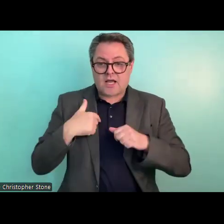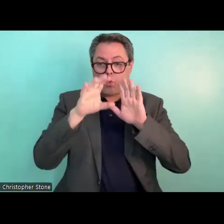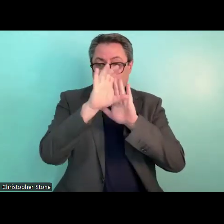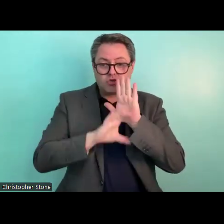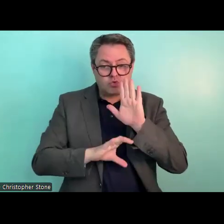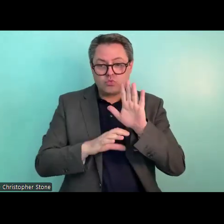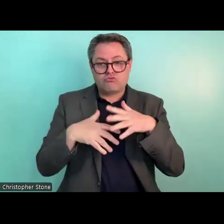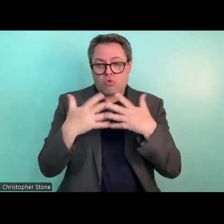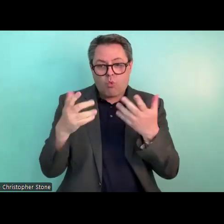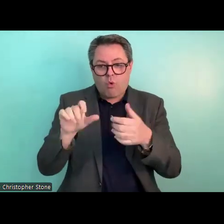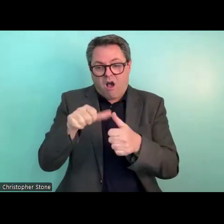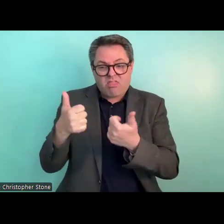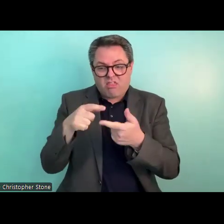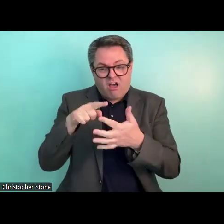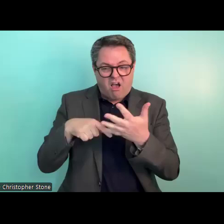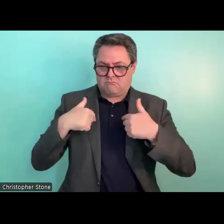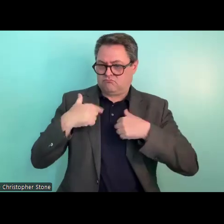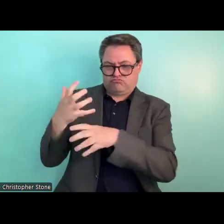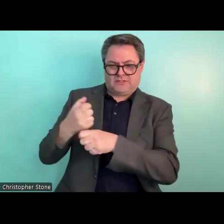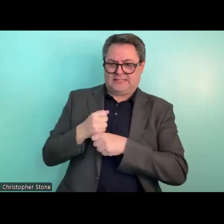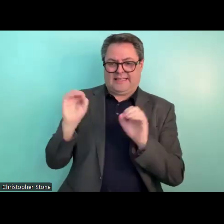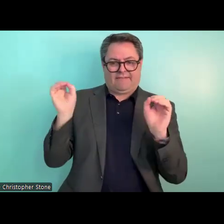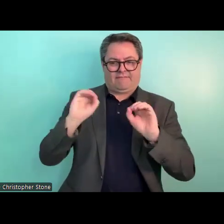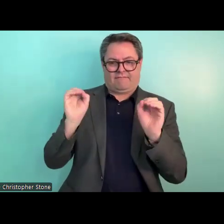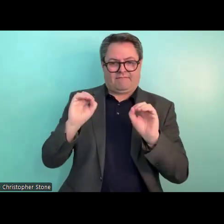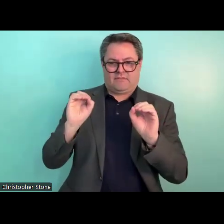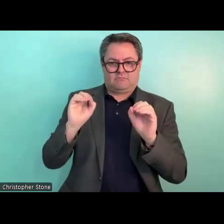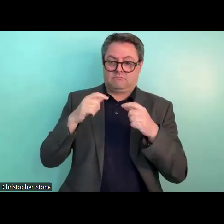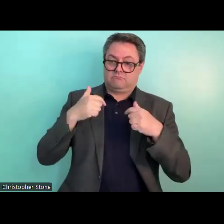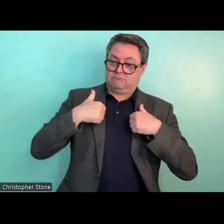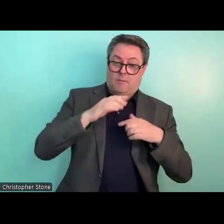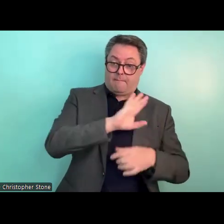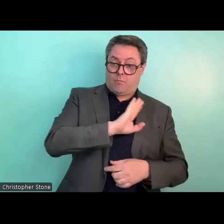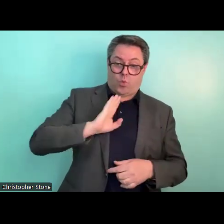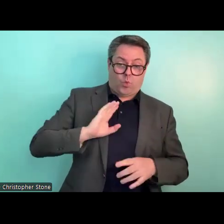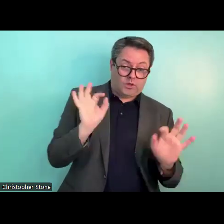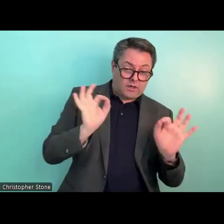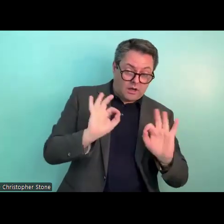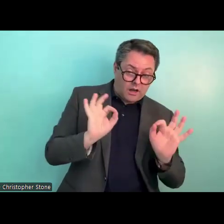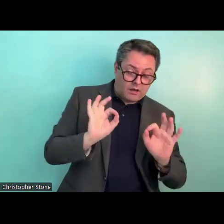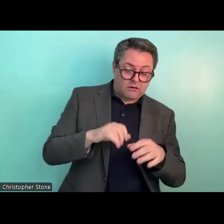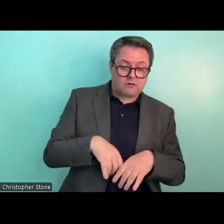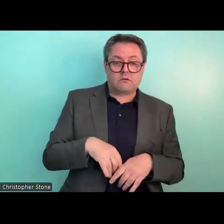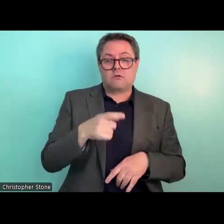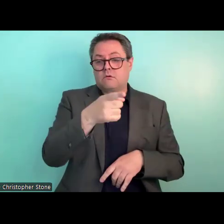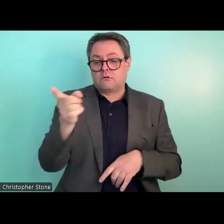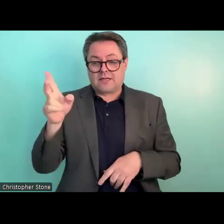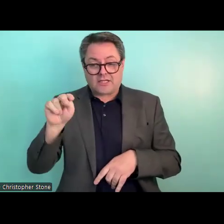Also the motions for changes and the constitution, or if there are any other things. We haven't received any